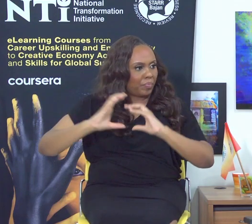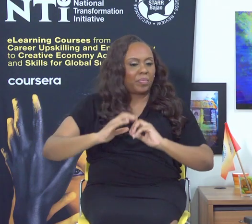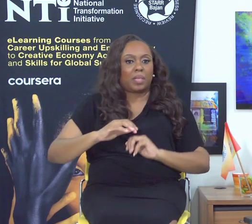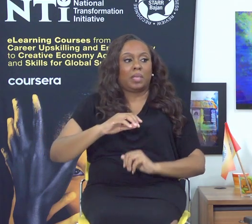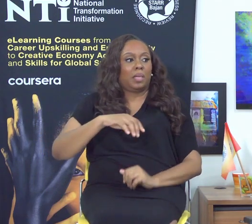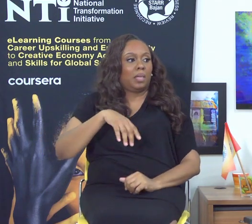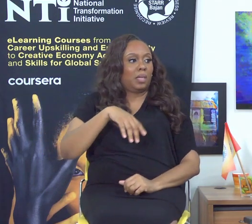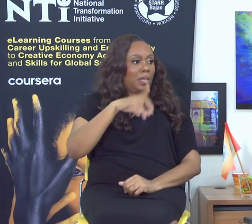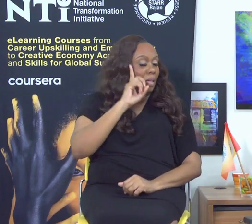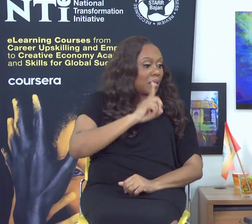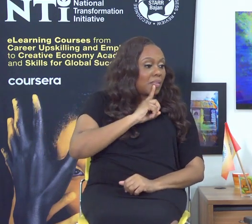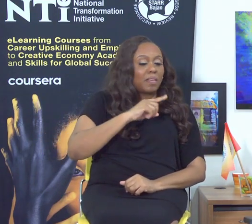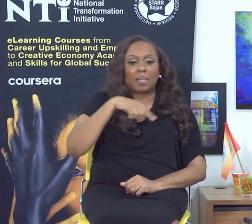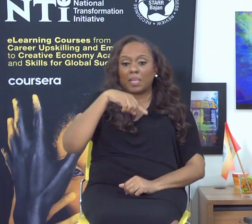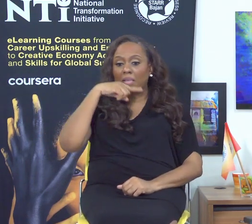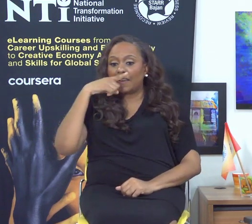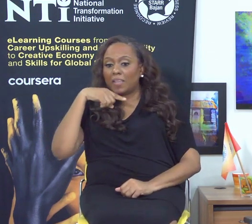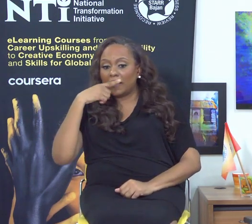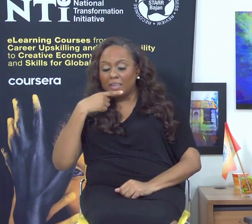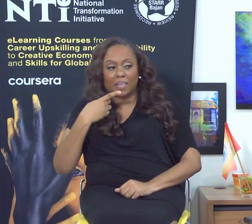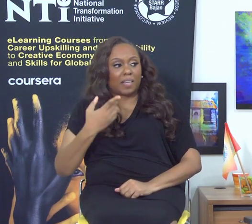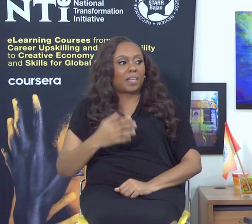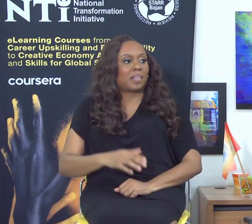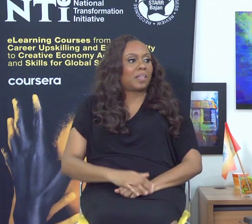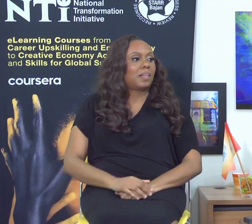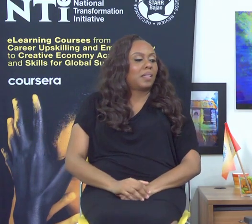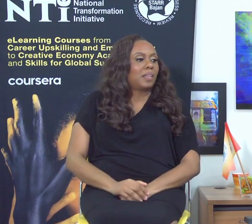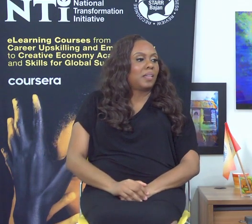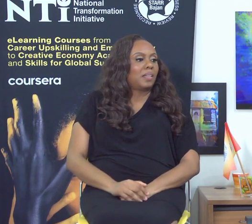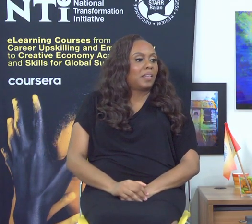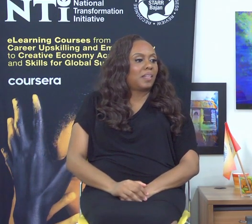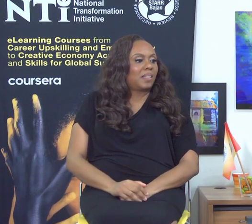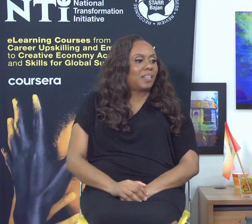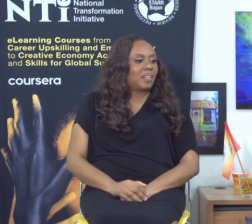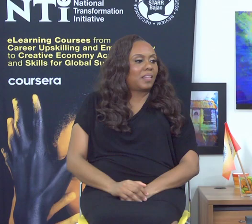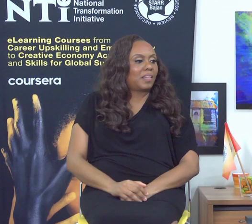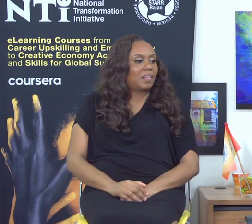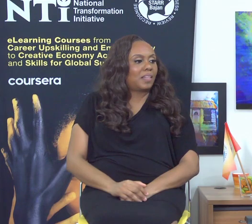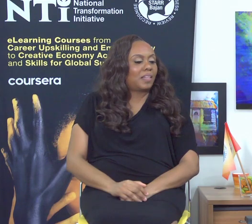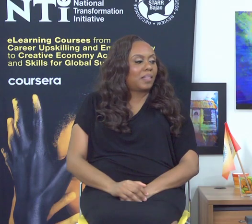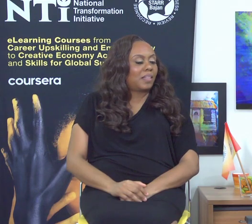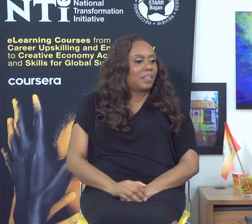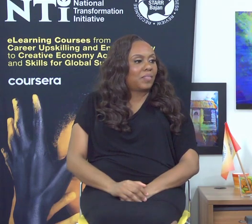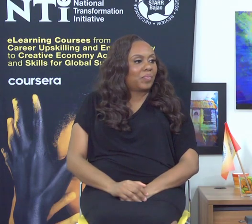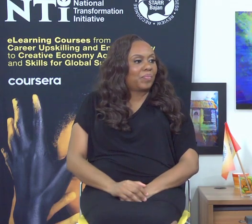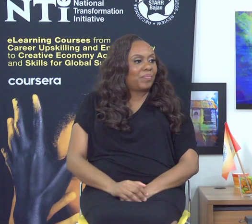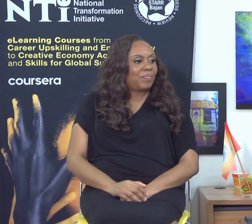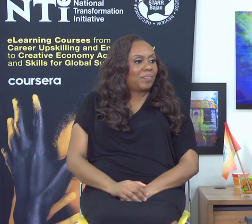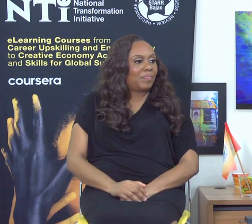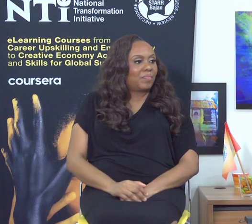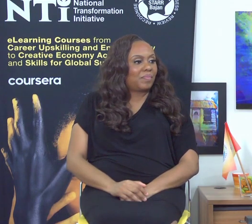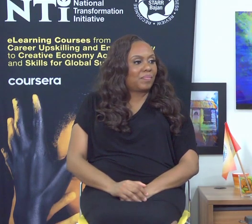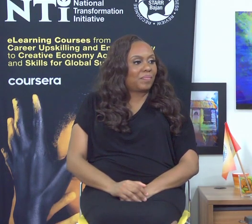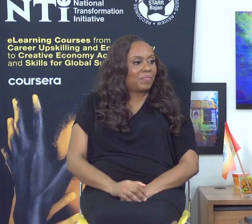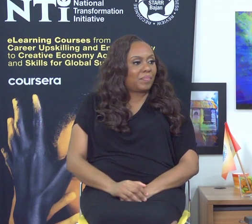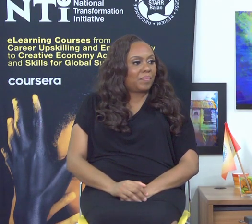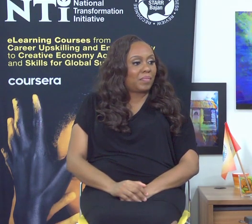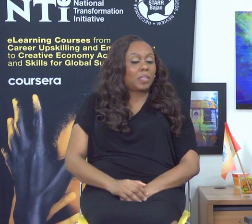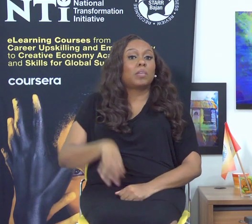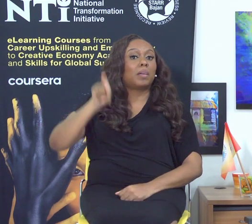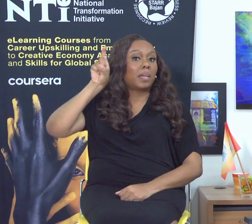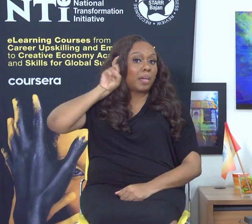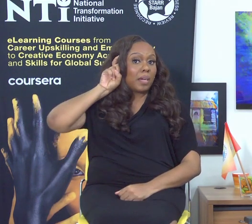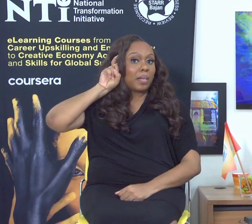non-hearing and a hearing person, deaf, non-deaf. Right? So the hearing aid is, yes, it has been